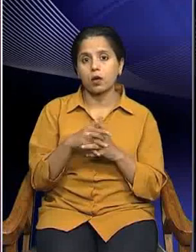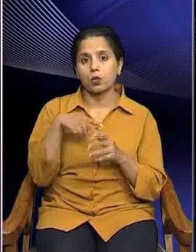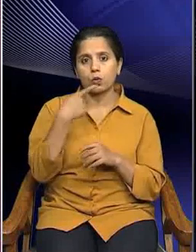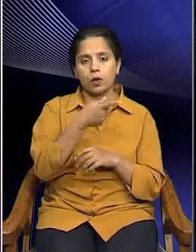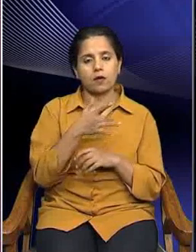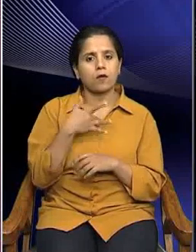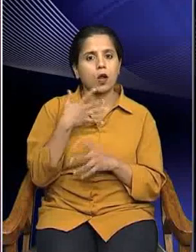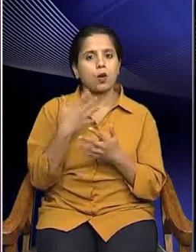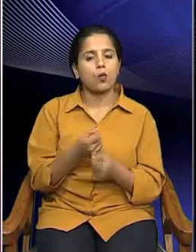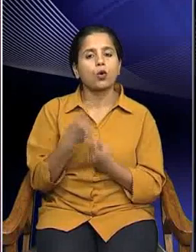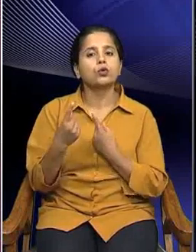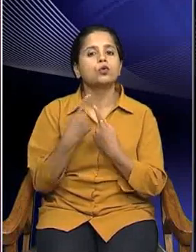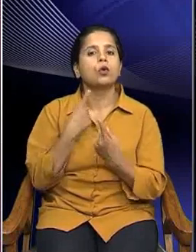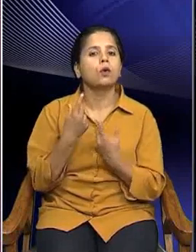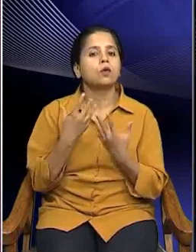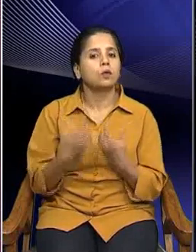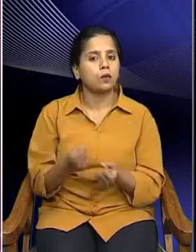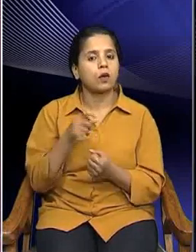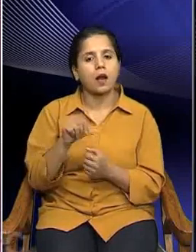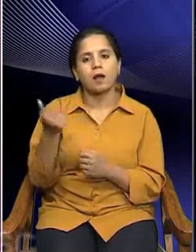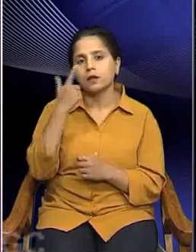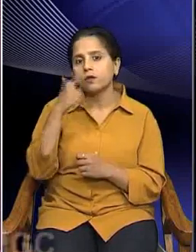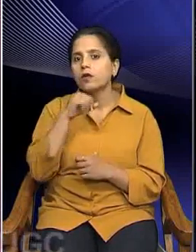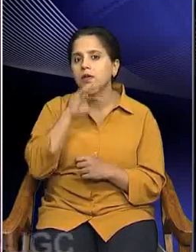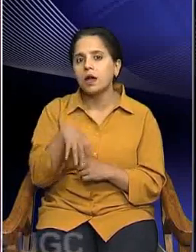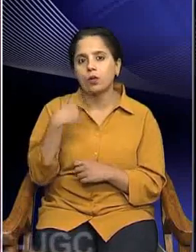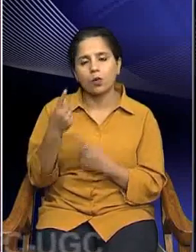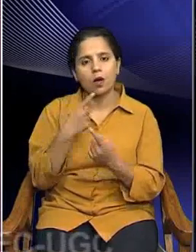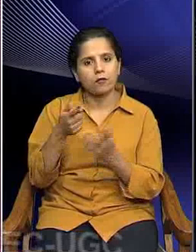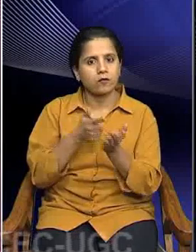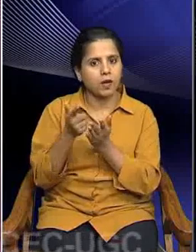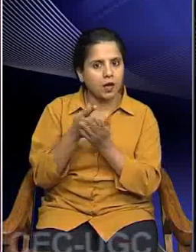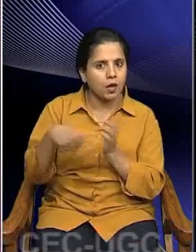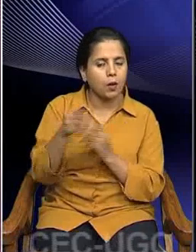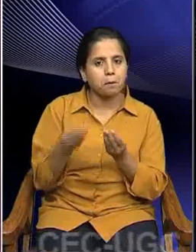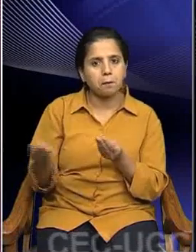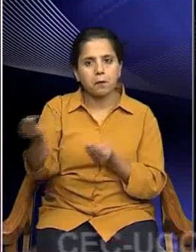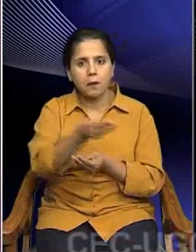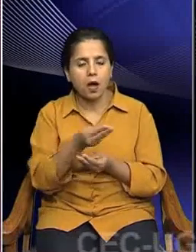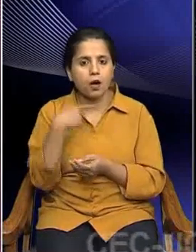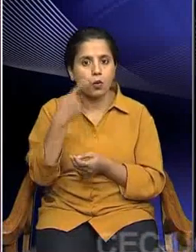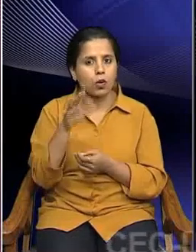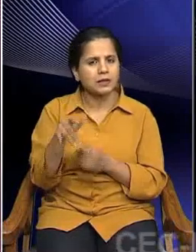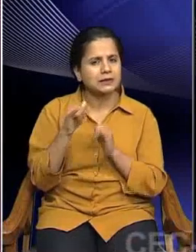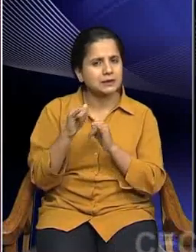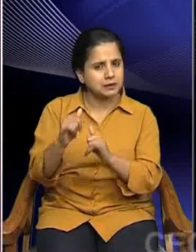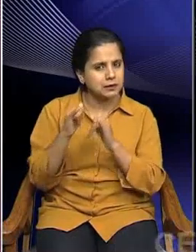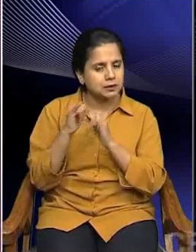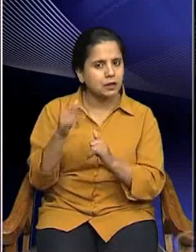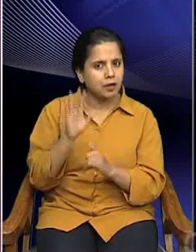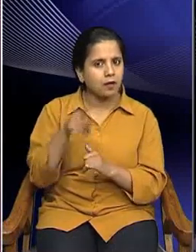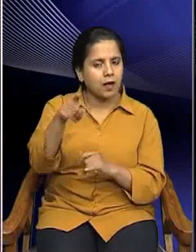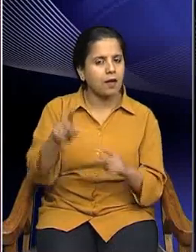generally prefer to talk to other young women in the family or in the village or in the neighborhood who has similar status